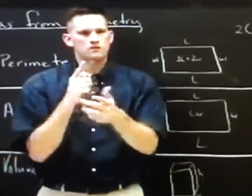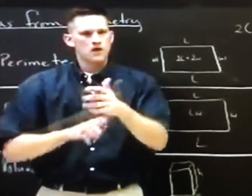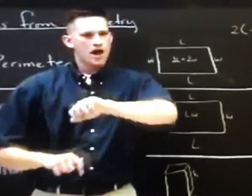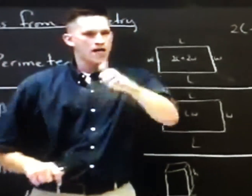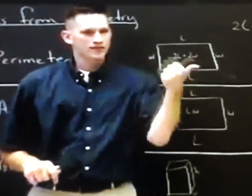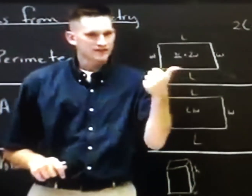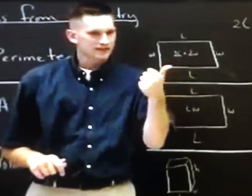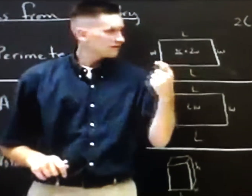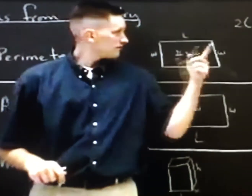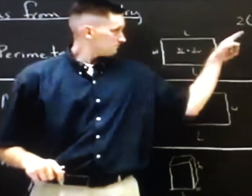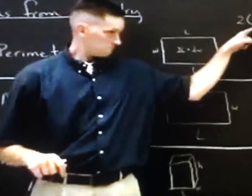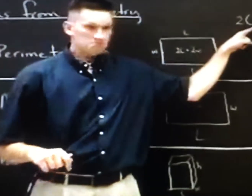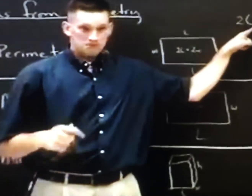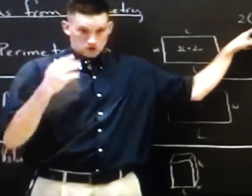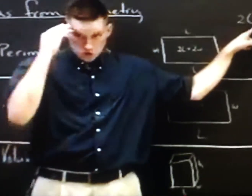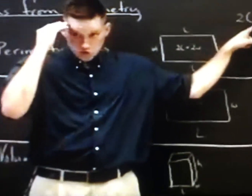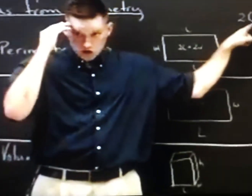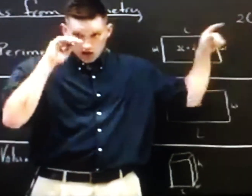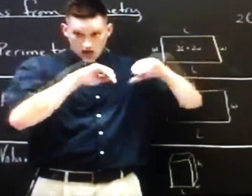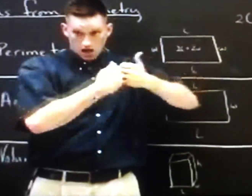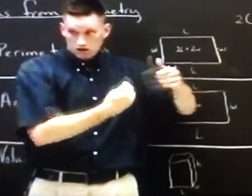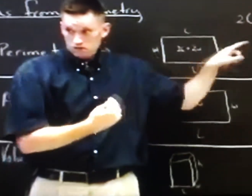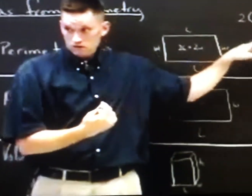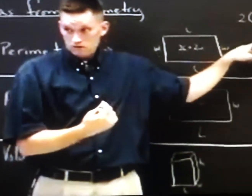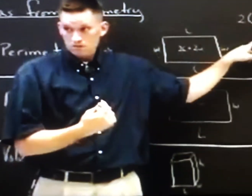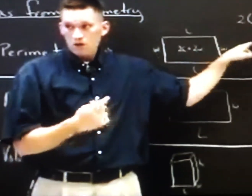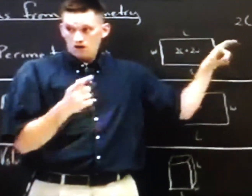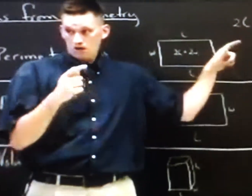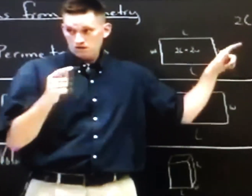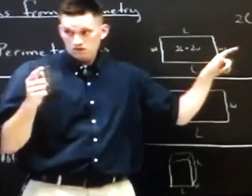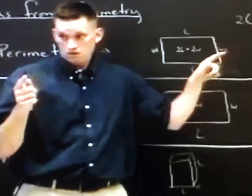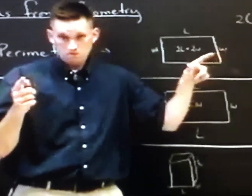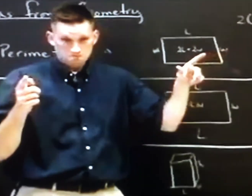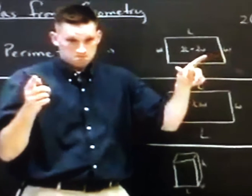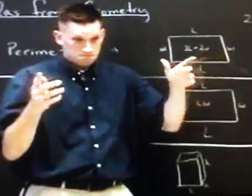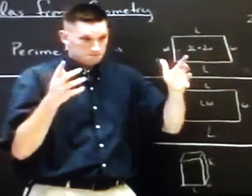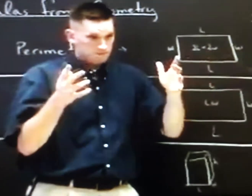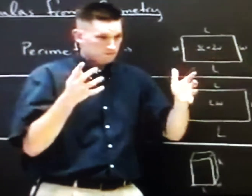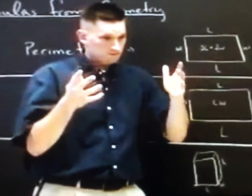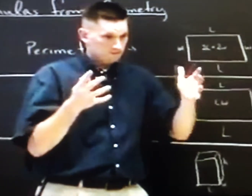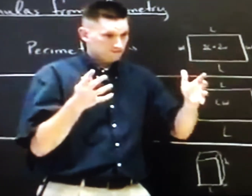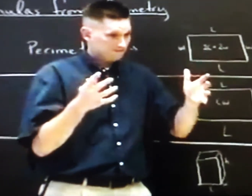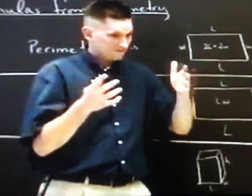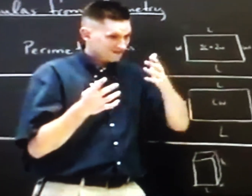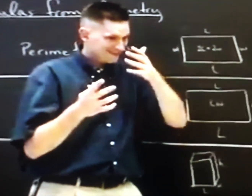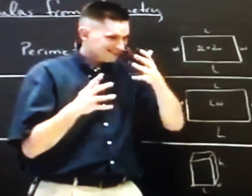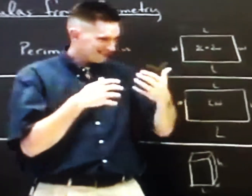Another possible way is to multiply. Do you guys know how to do this here? Any questions?